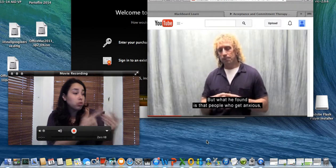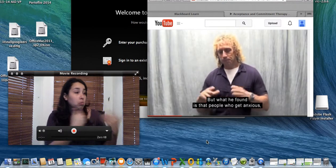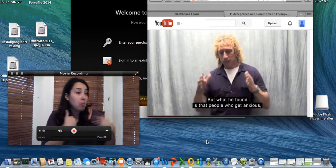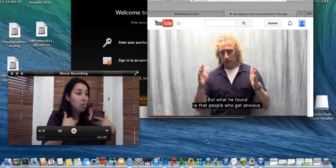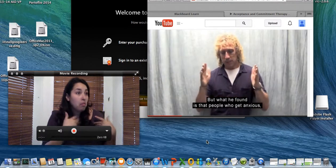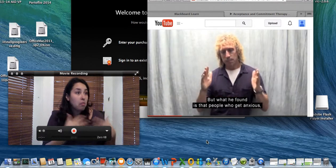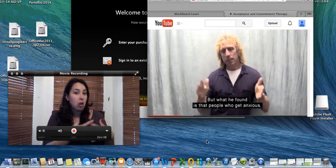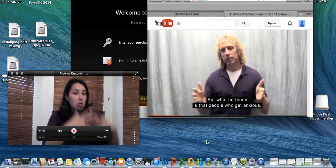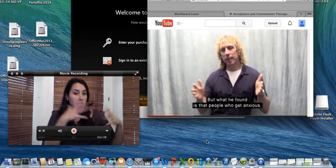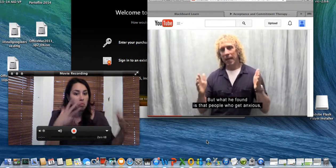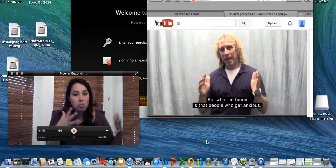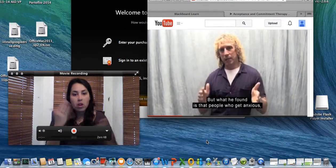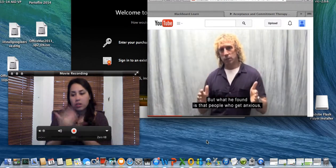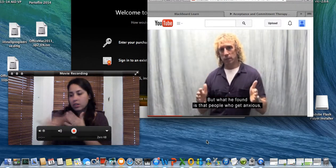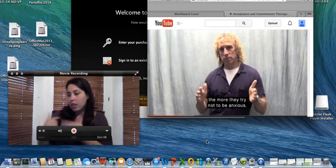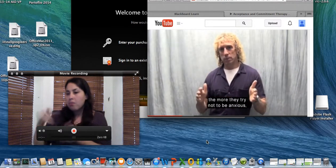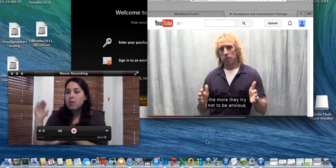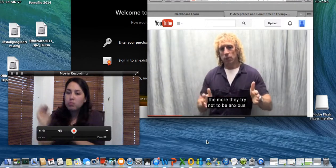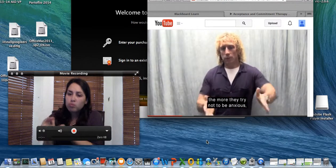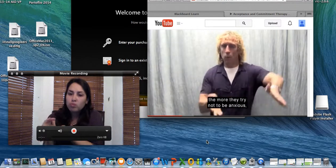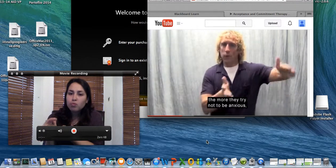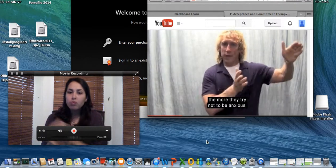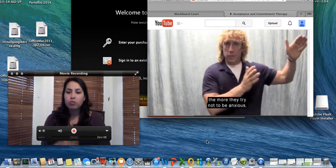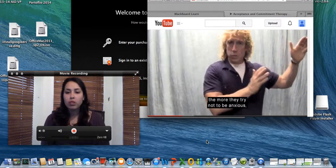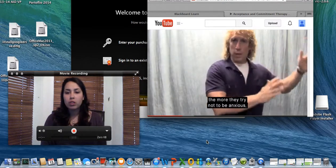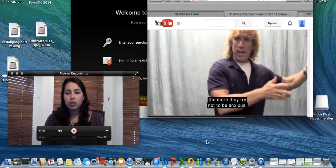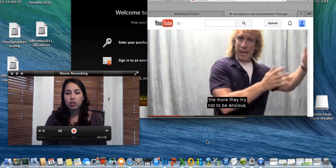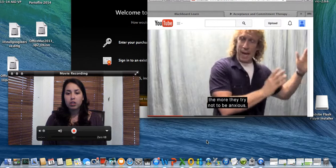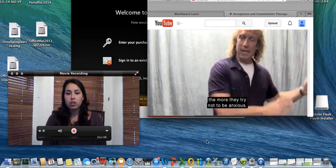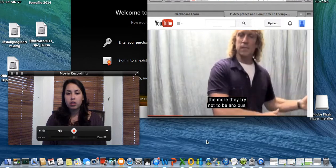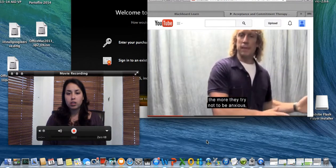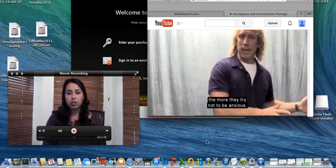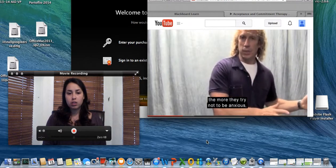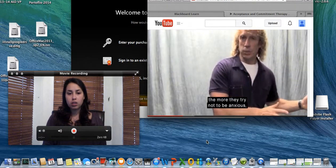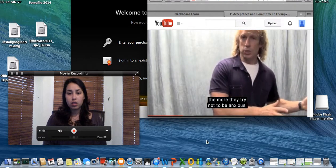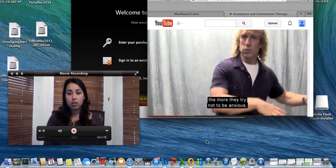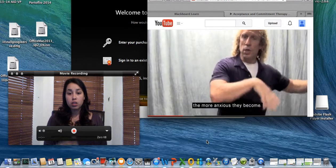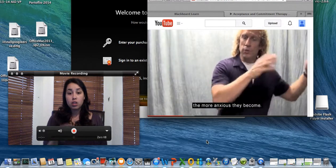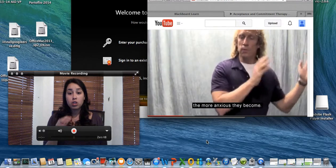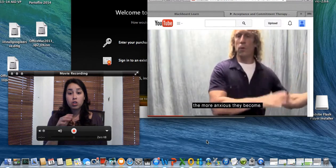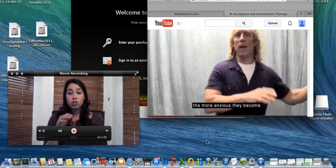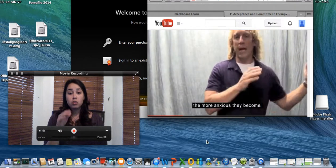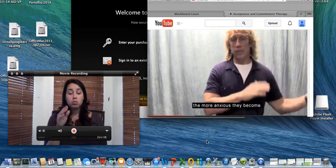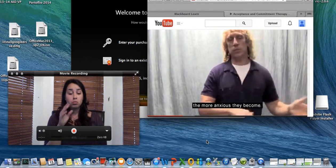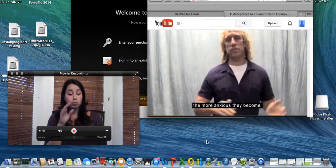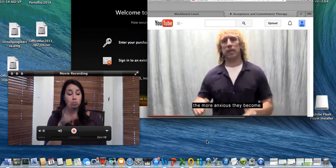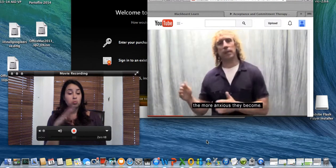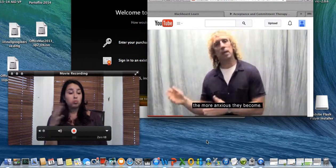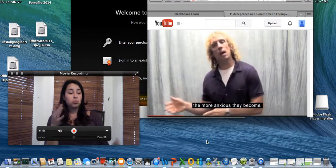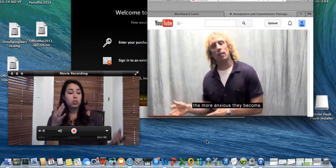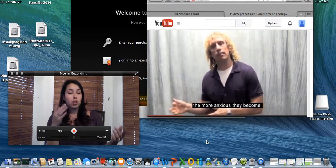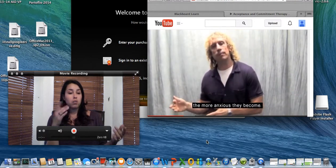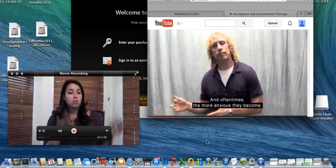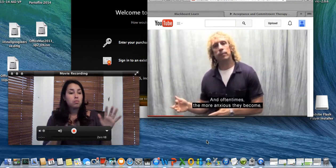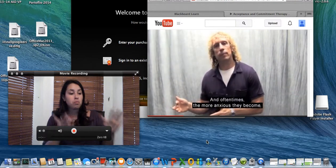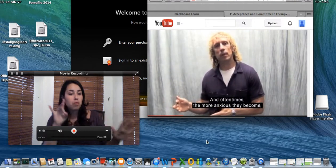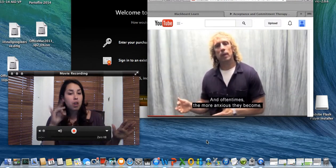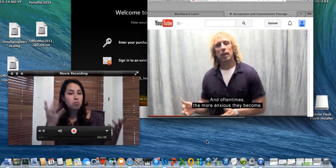found is that people get anxious. The more they try not to be anxious, the more anxious they